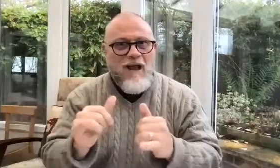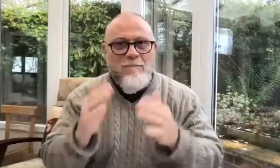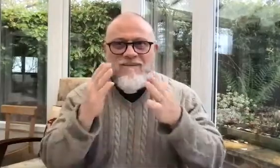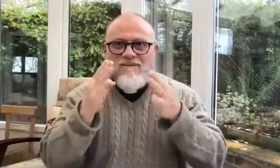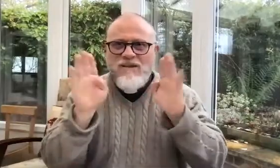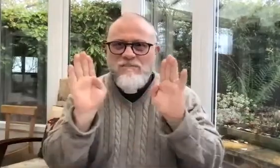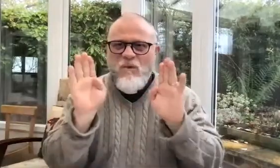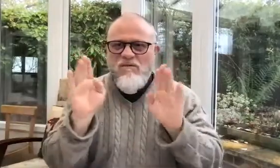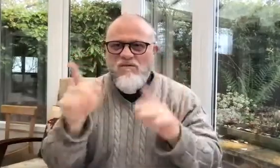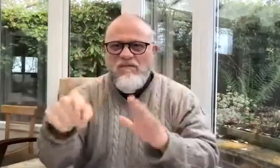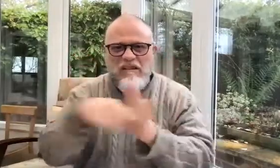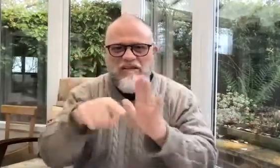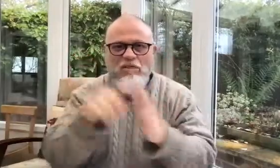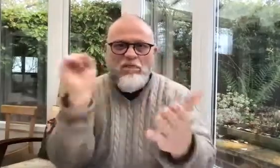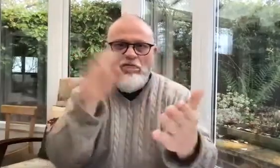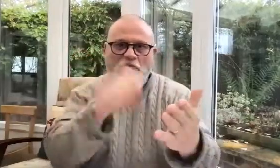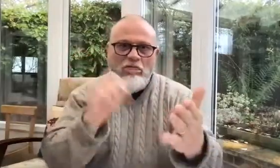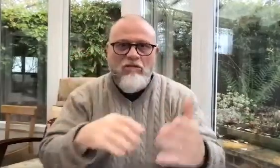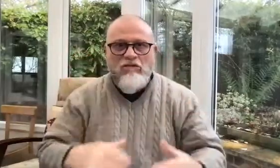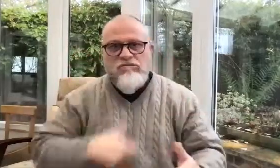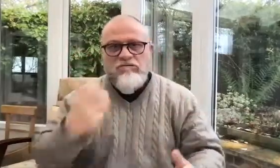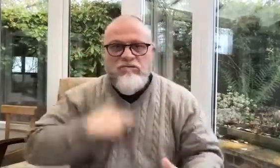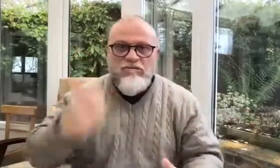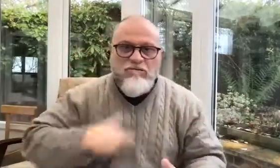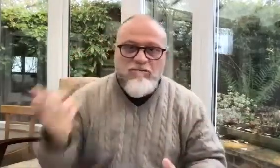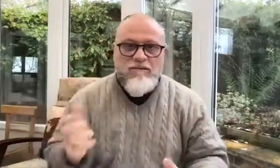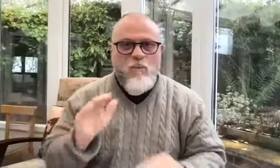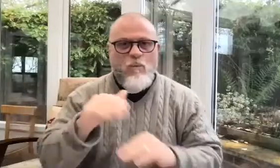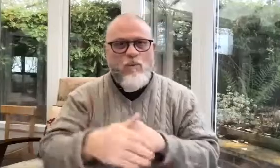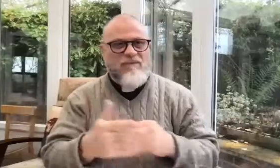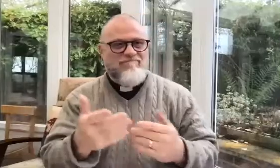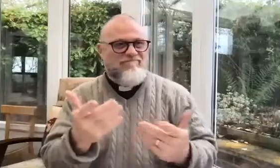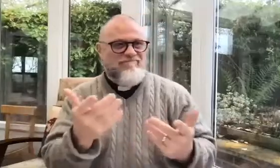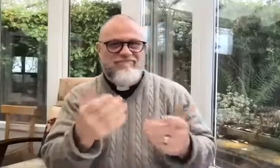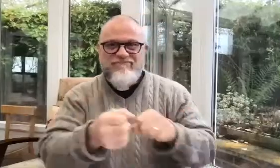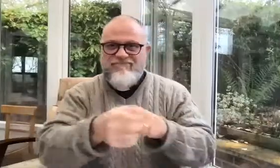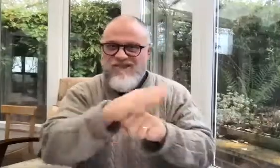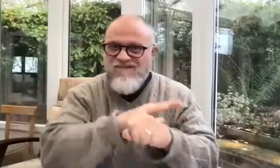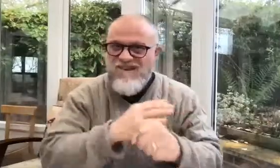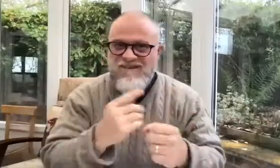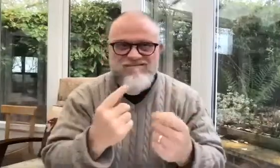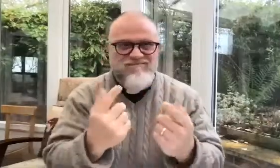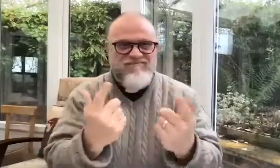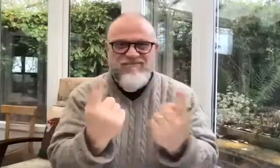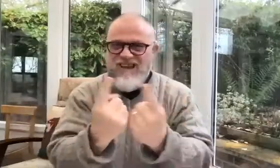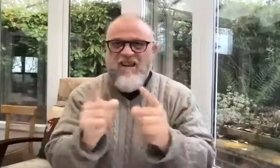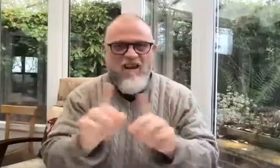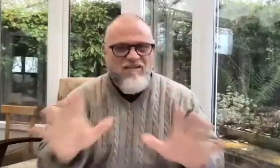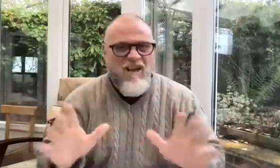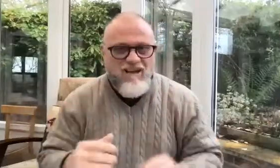but sometimes Facebook can be negative with negative posts of people complaining over the coronavirus